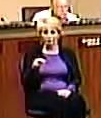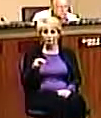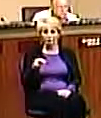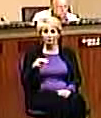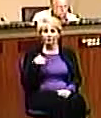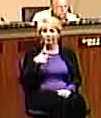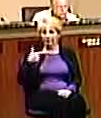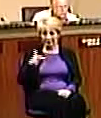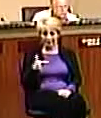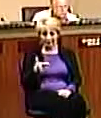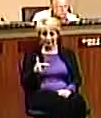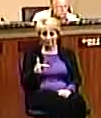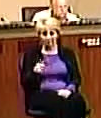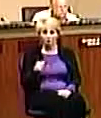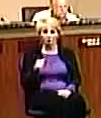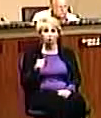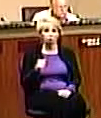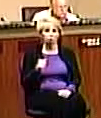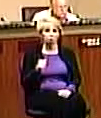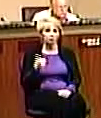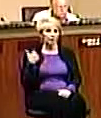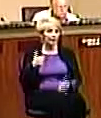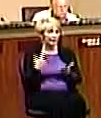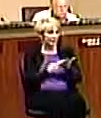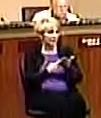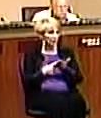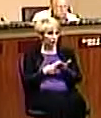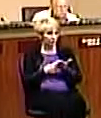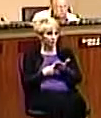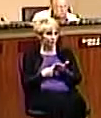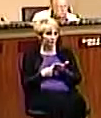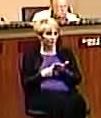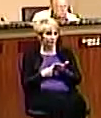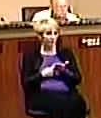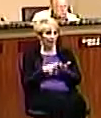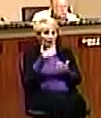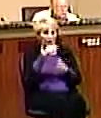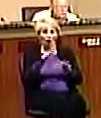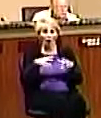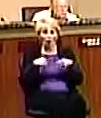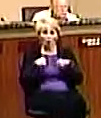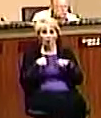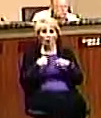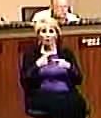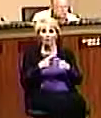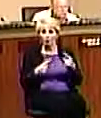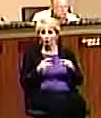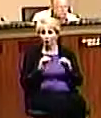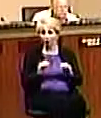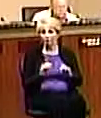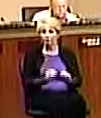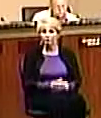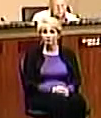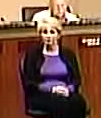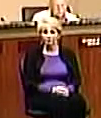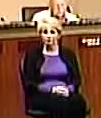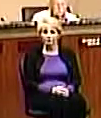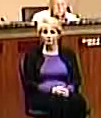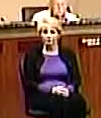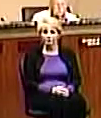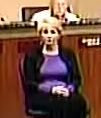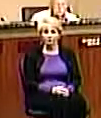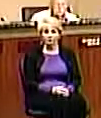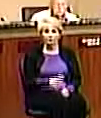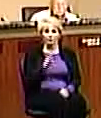Second. Do we have a second? Second. Any discussion? All in favor say aye. Aye. Opposed? We have